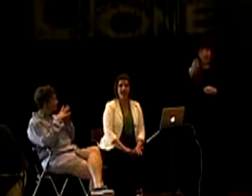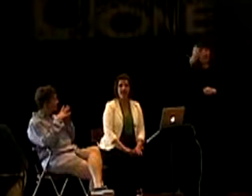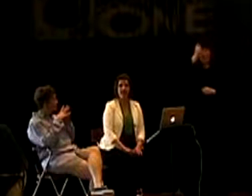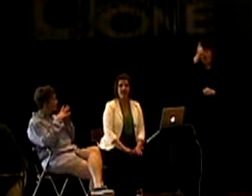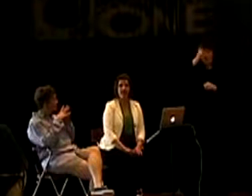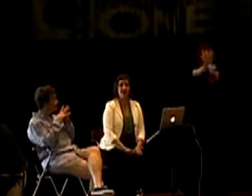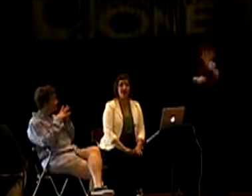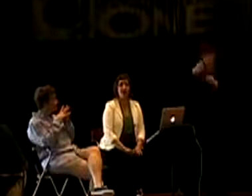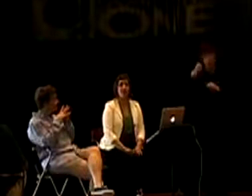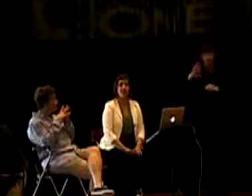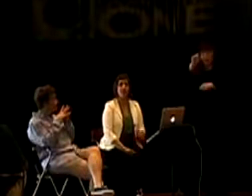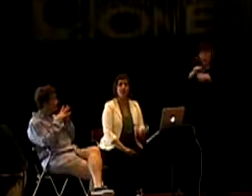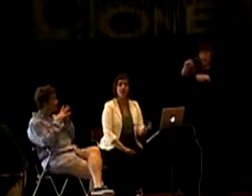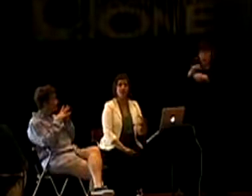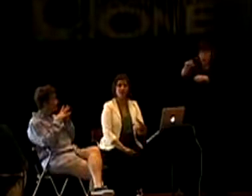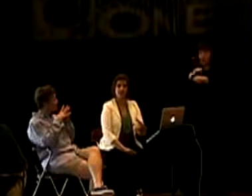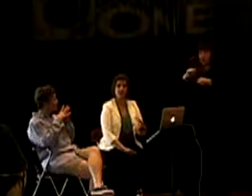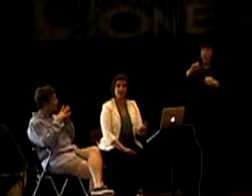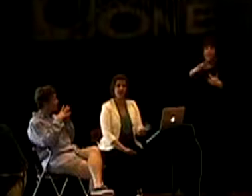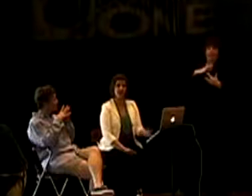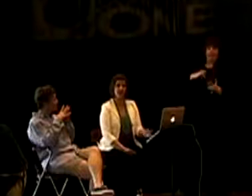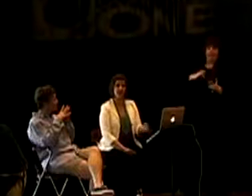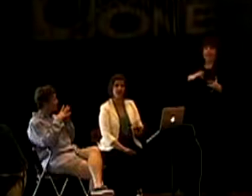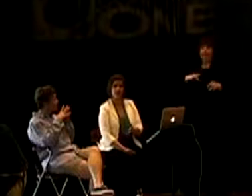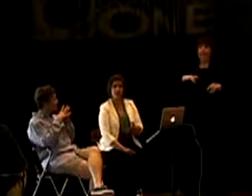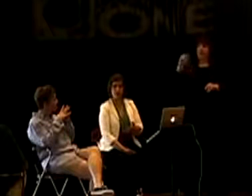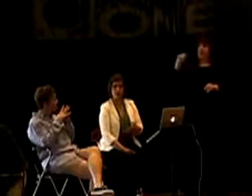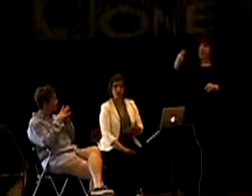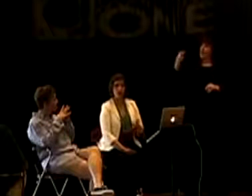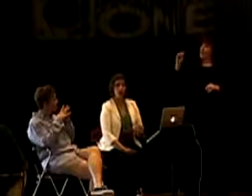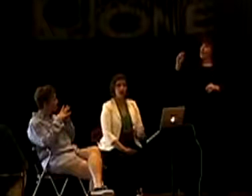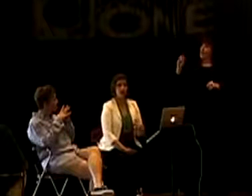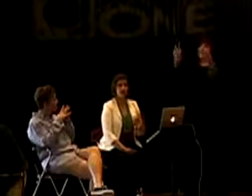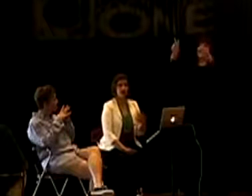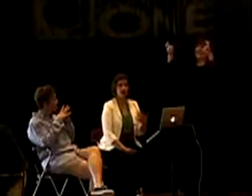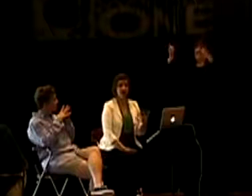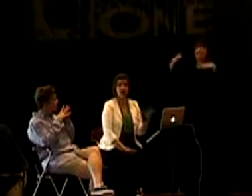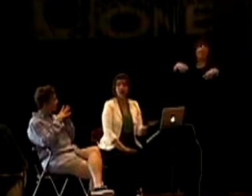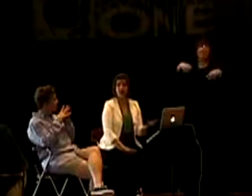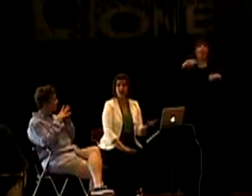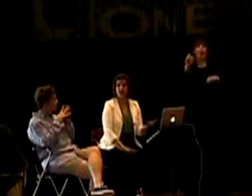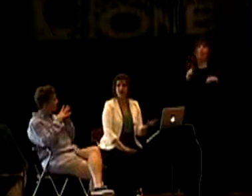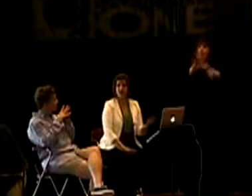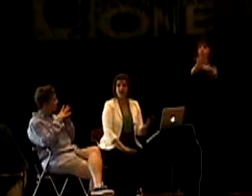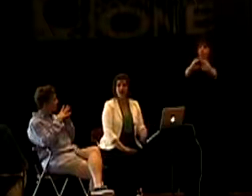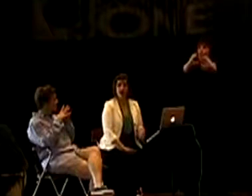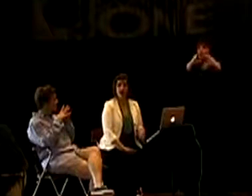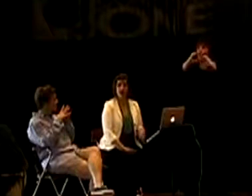take as, if not the major theme, then at least a partial theme, questions of